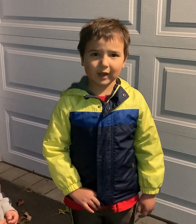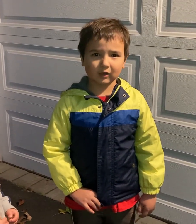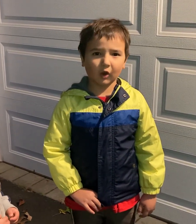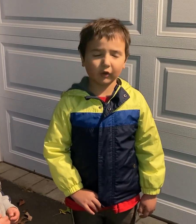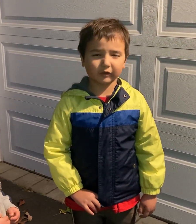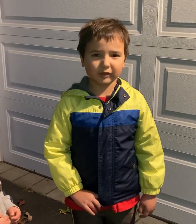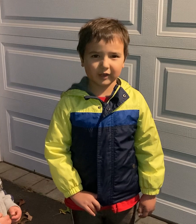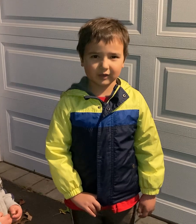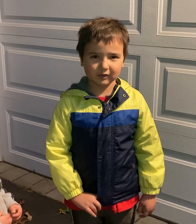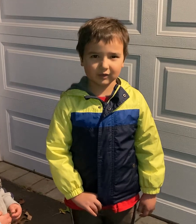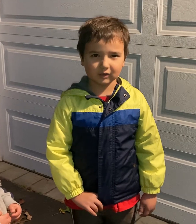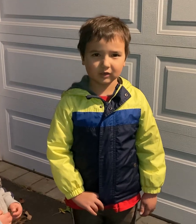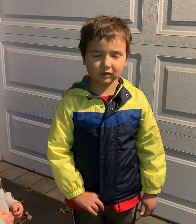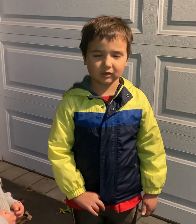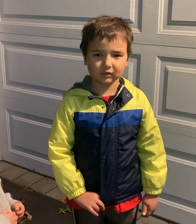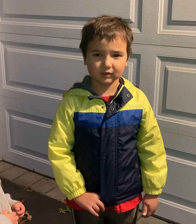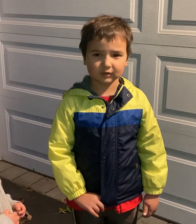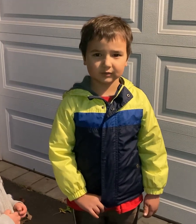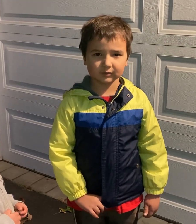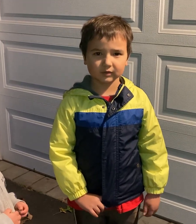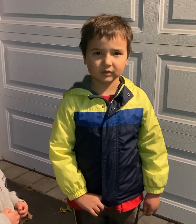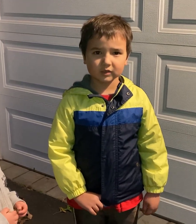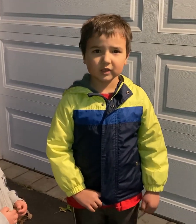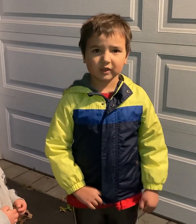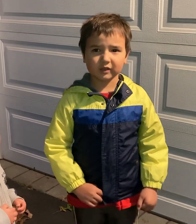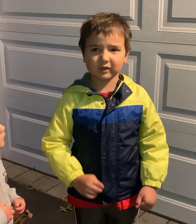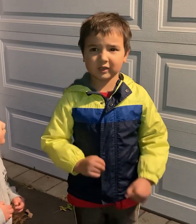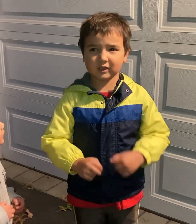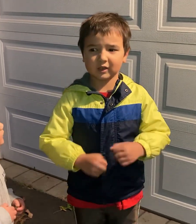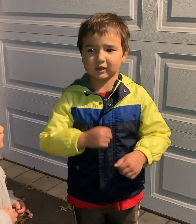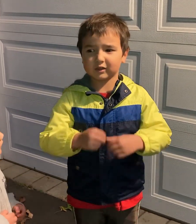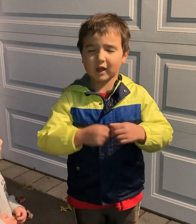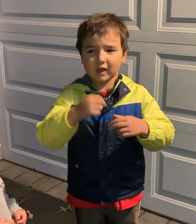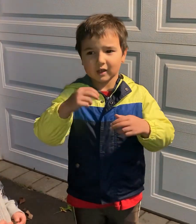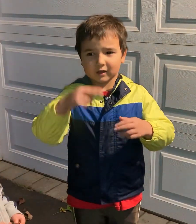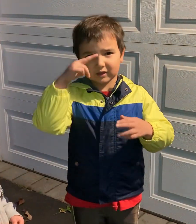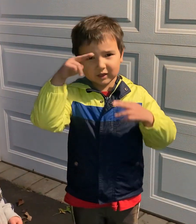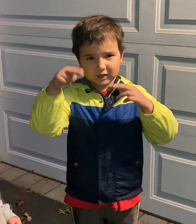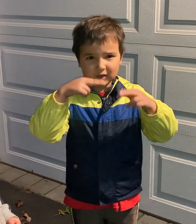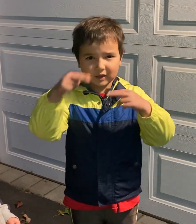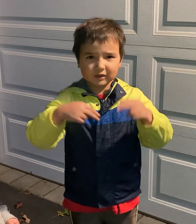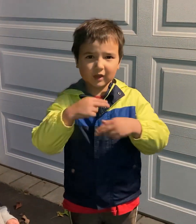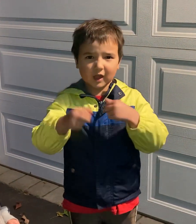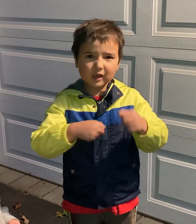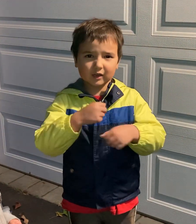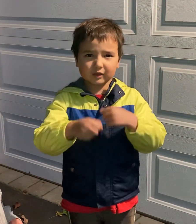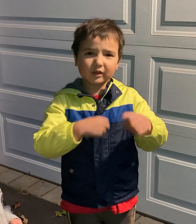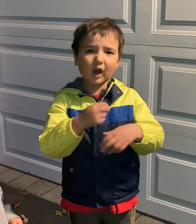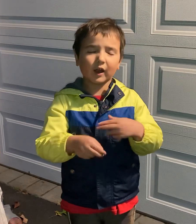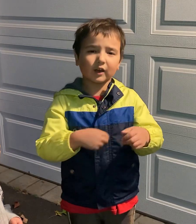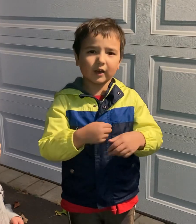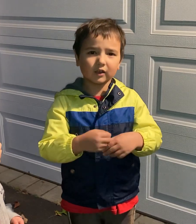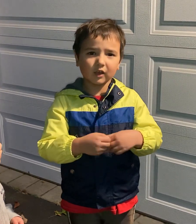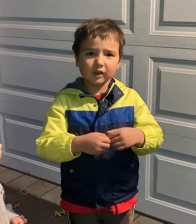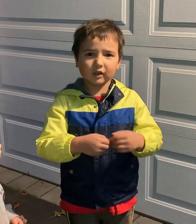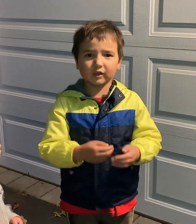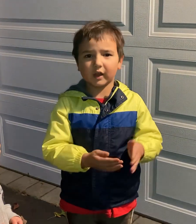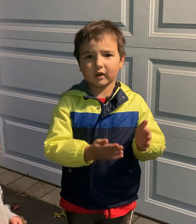Hartson. Okay, let's hear you. C and say, C and say in silence, the letters